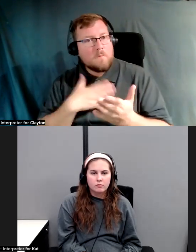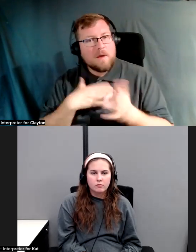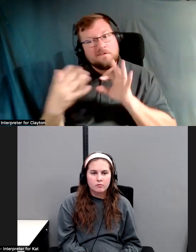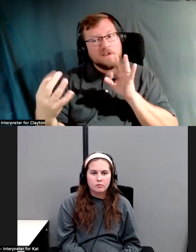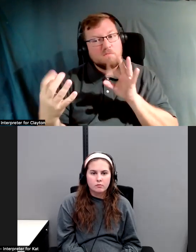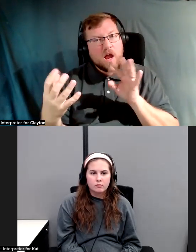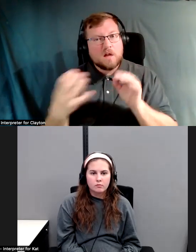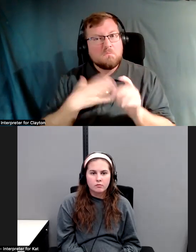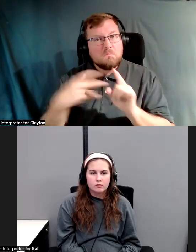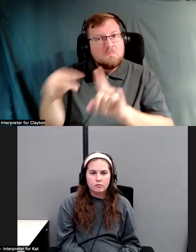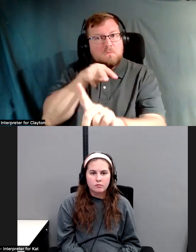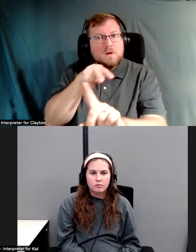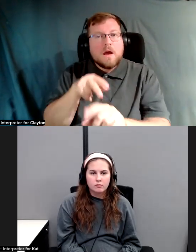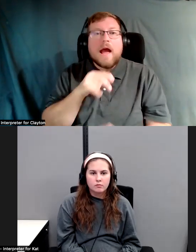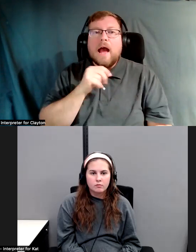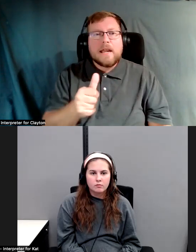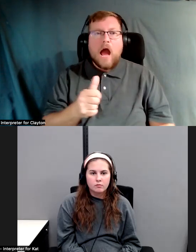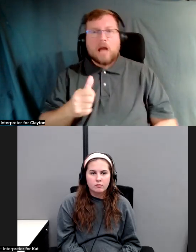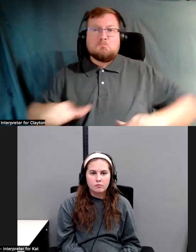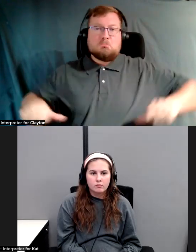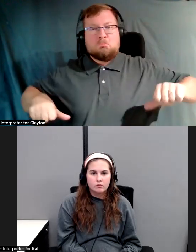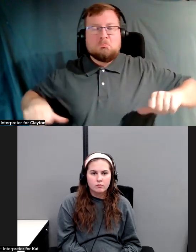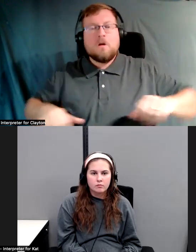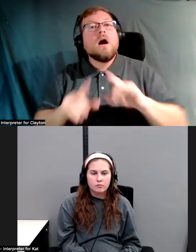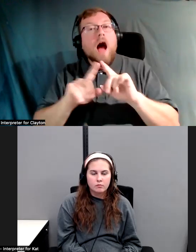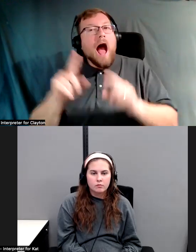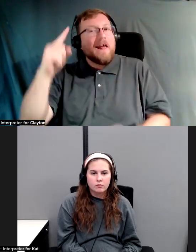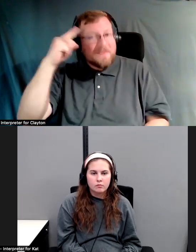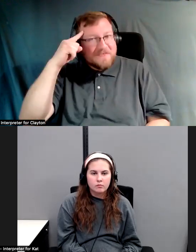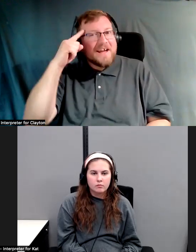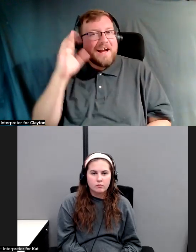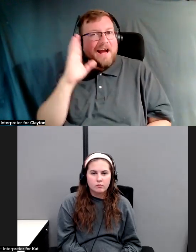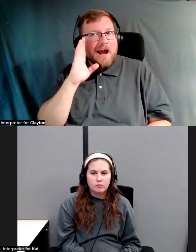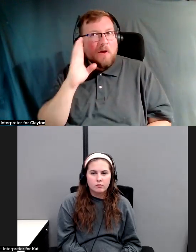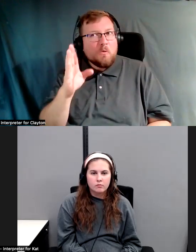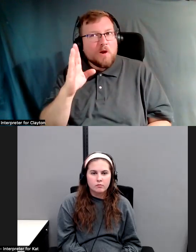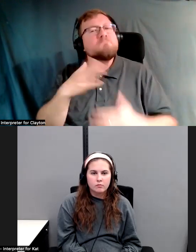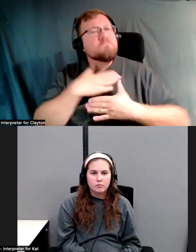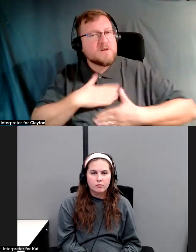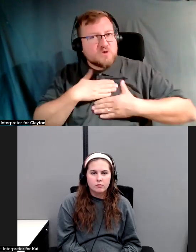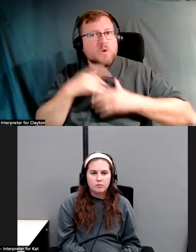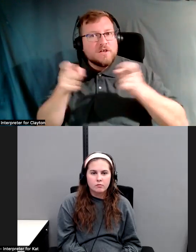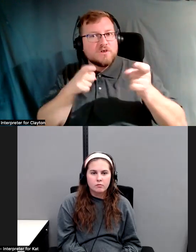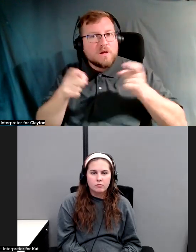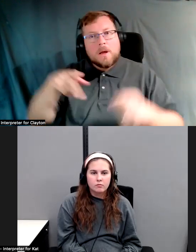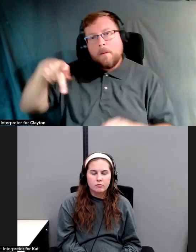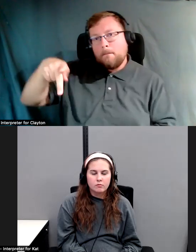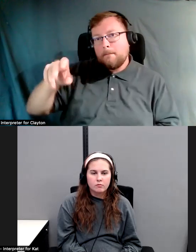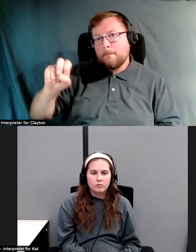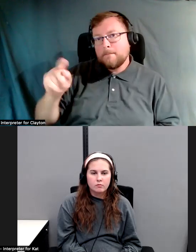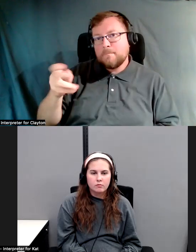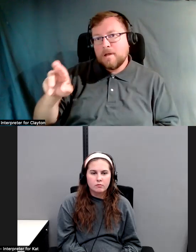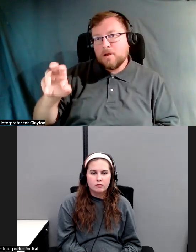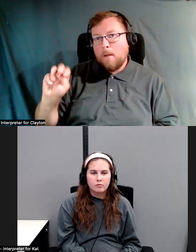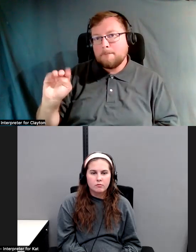perspective, and not to float my own boat, but I think that I enjoyed directing. I know that Peter Benson moved in from